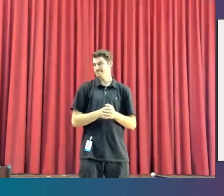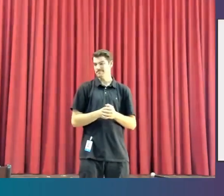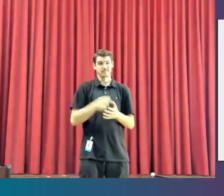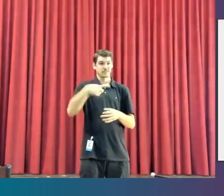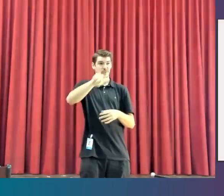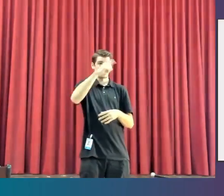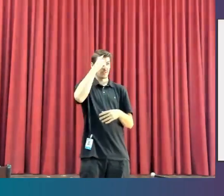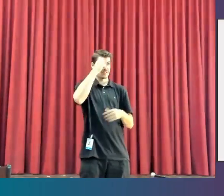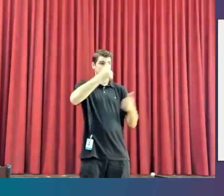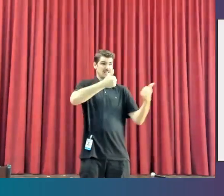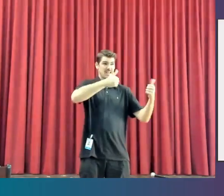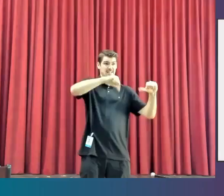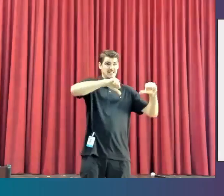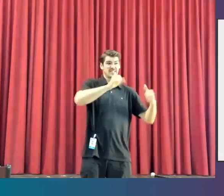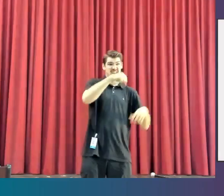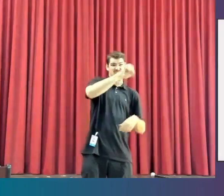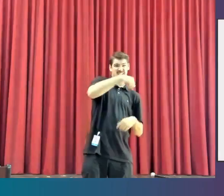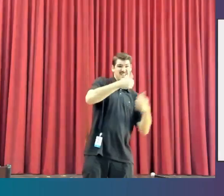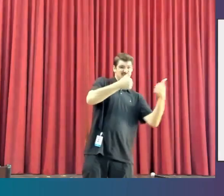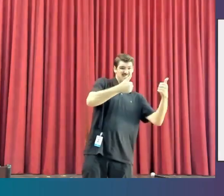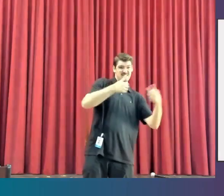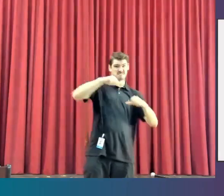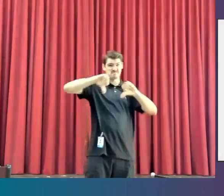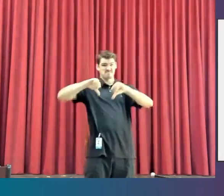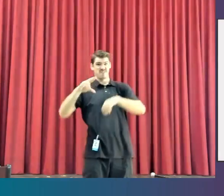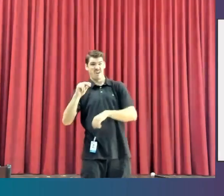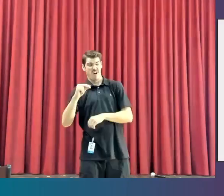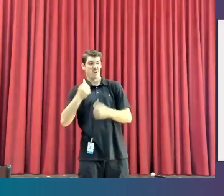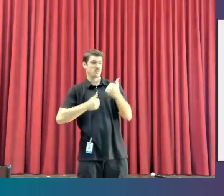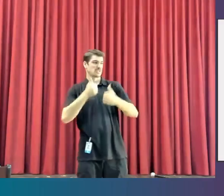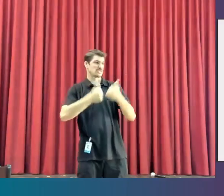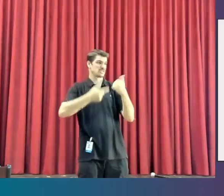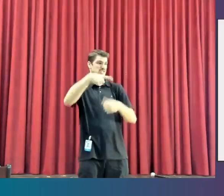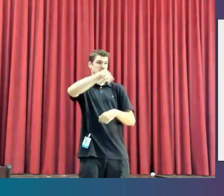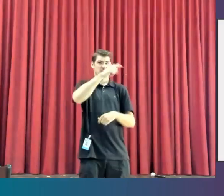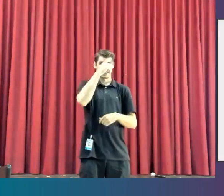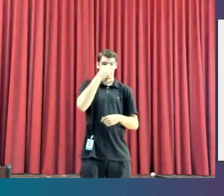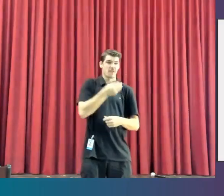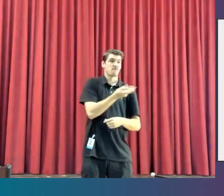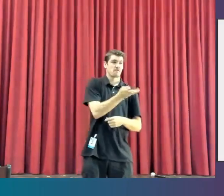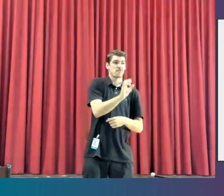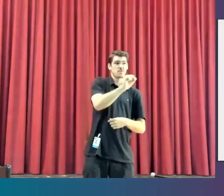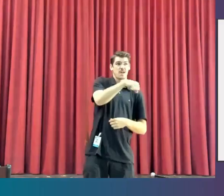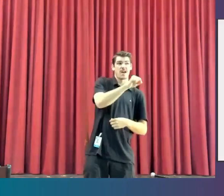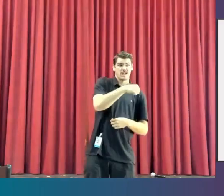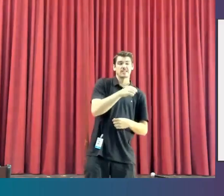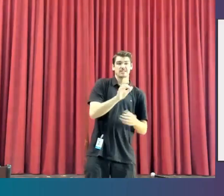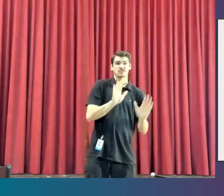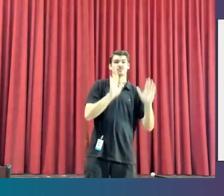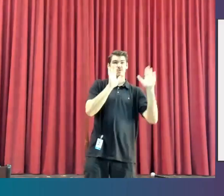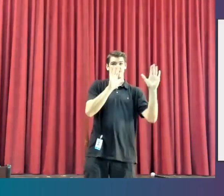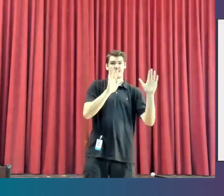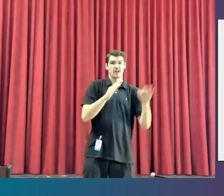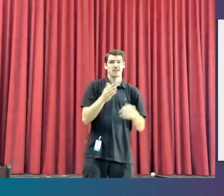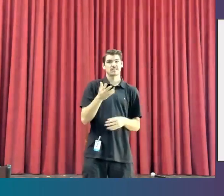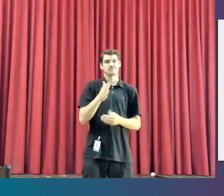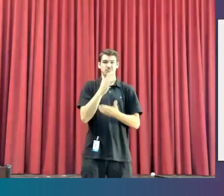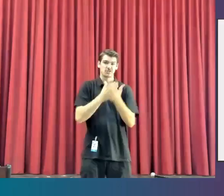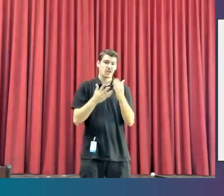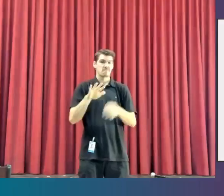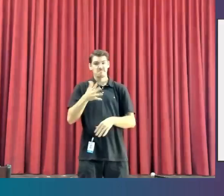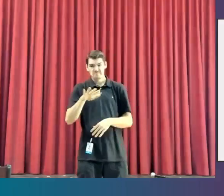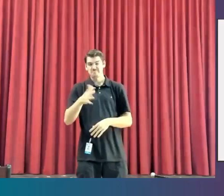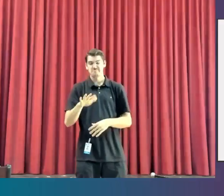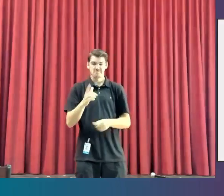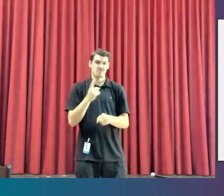What do we think? Yes, I'm seeing some yes, no. A few yeses, which is great. Some